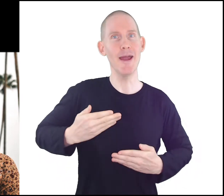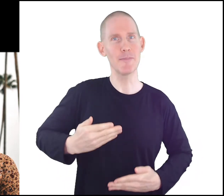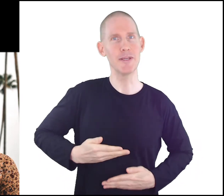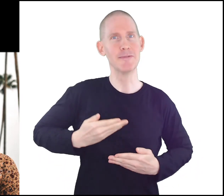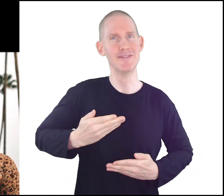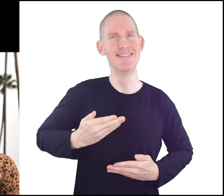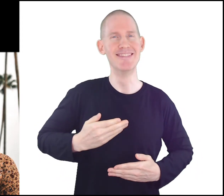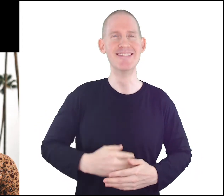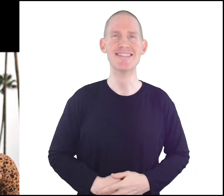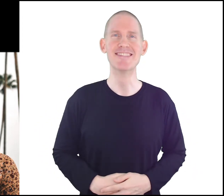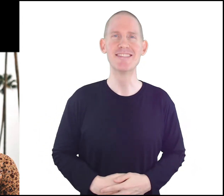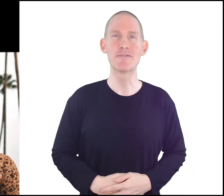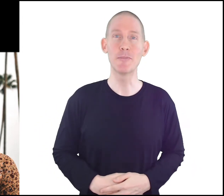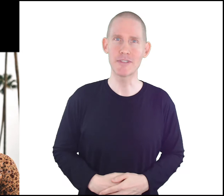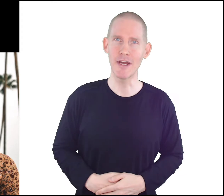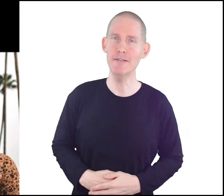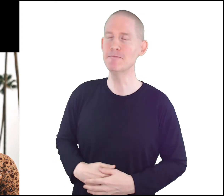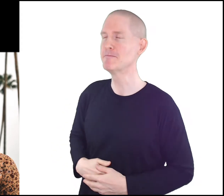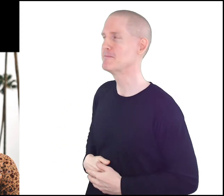Happy. From the side.